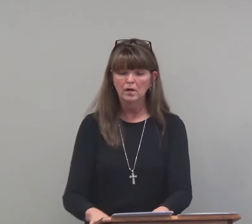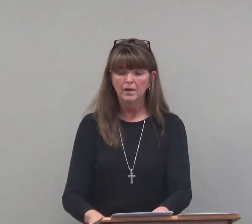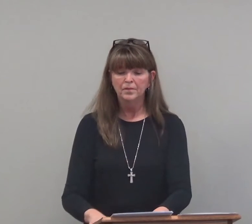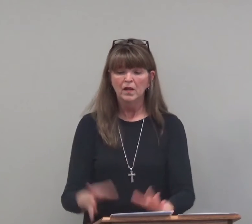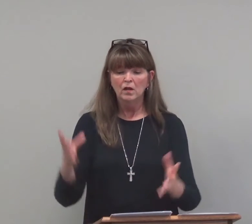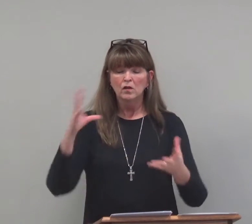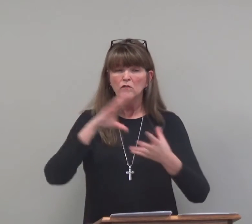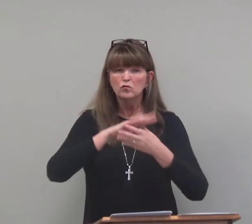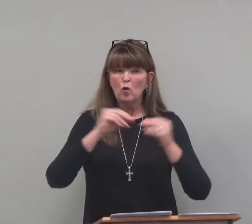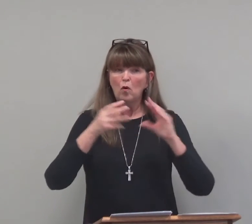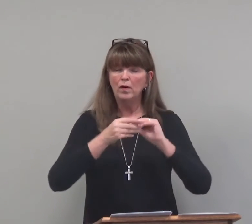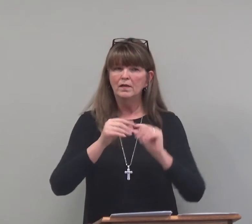learn all of this.